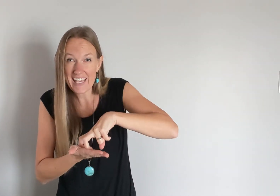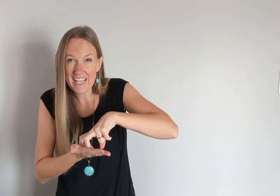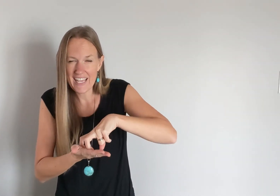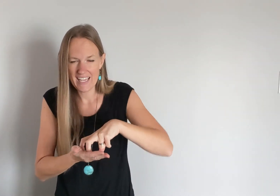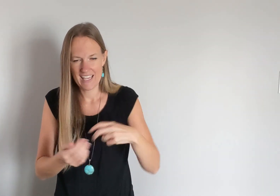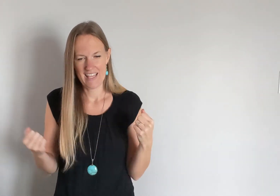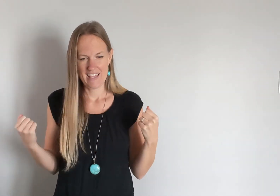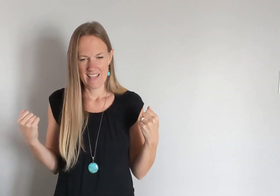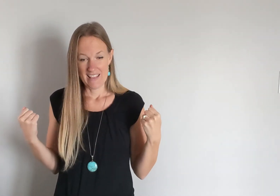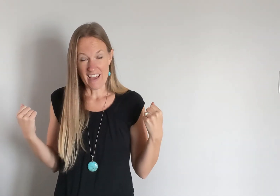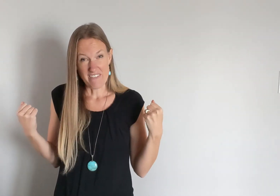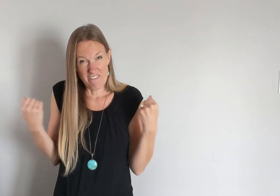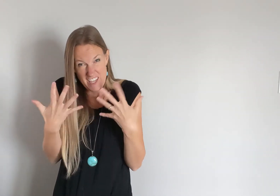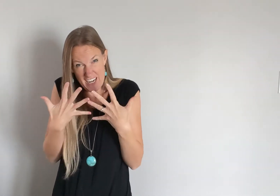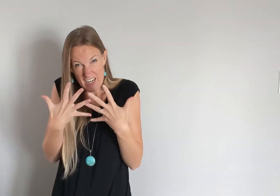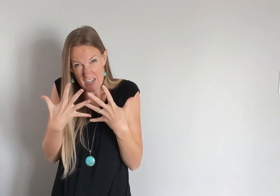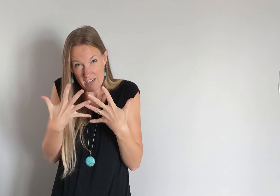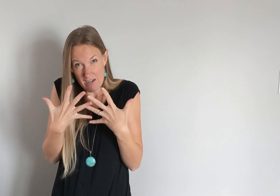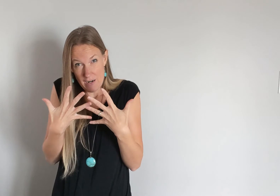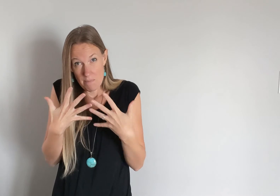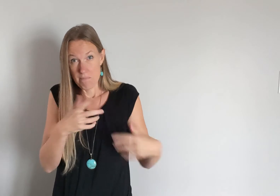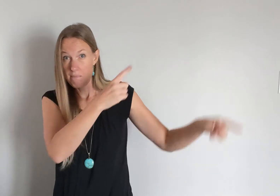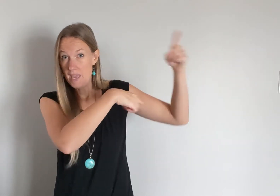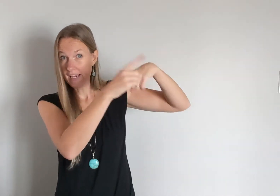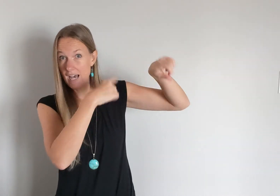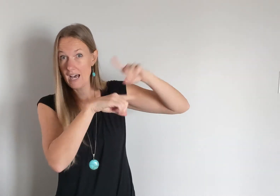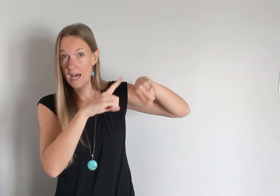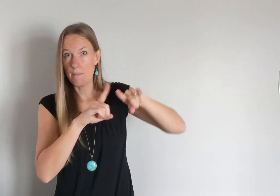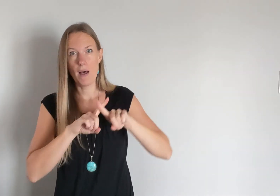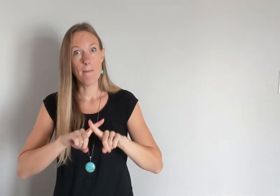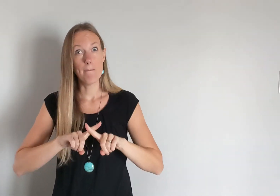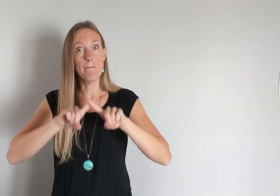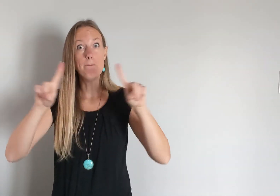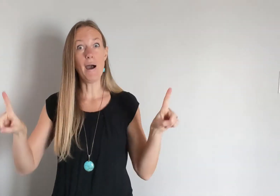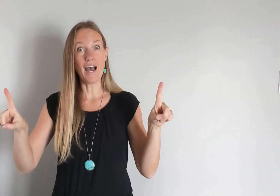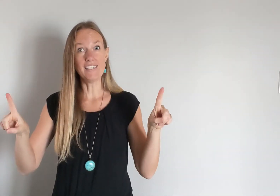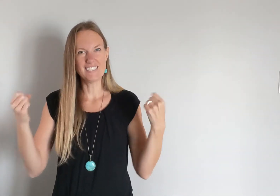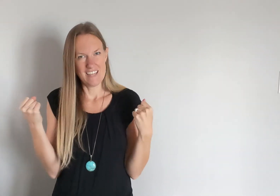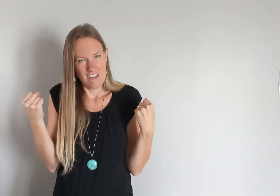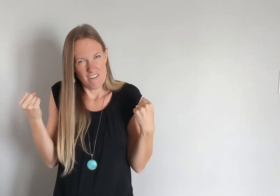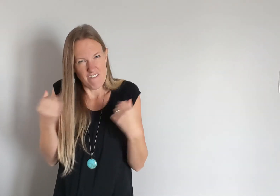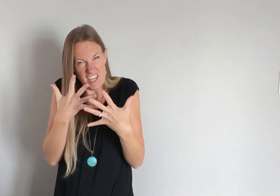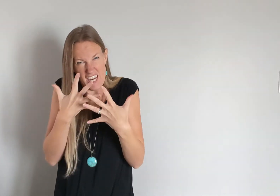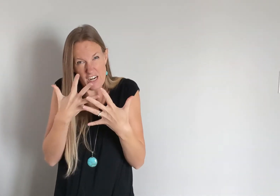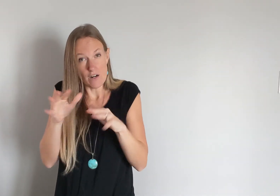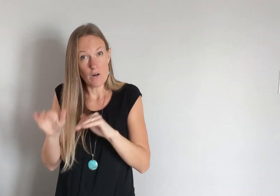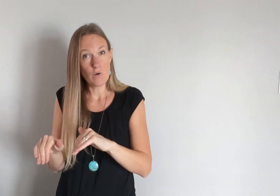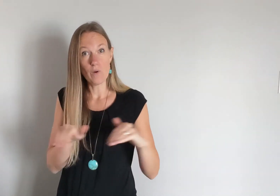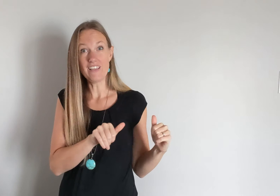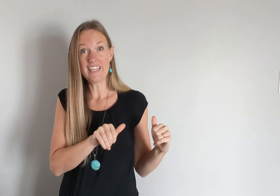weak, that fear may come, but fear will